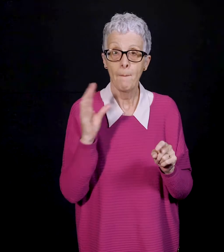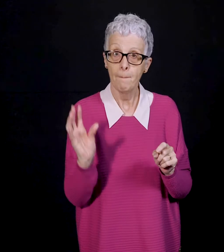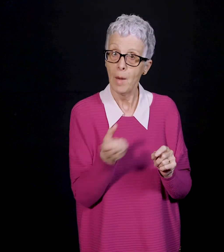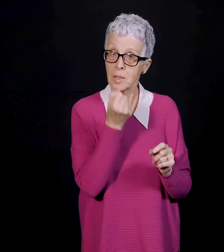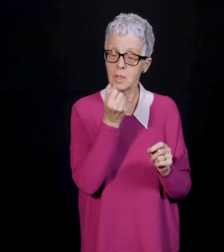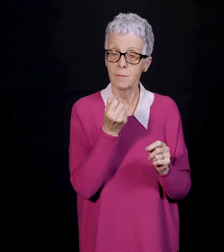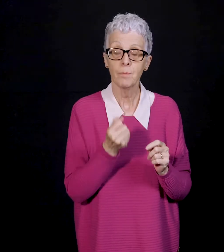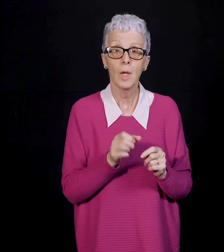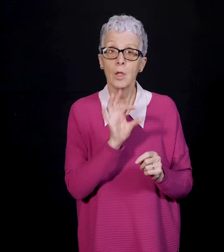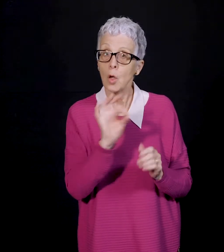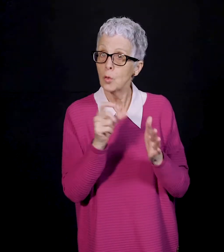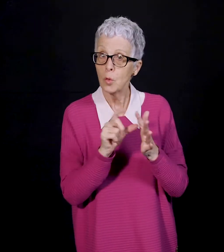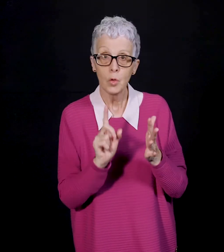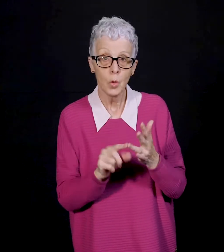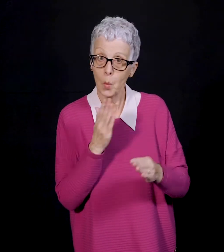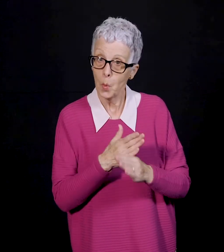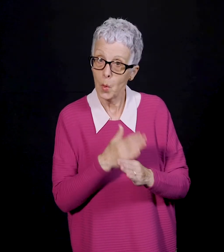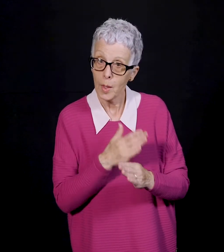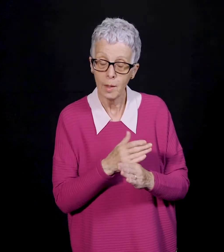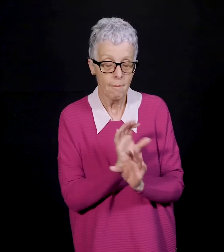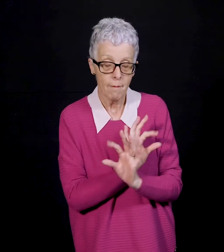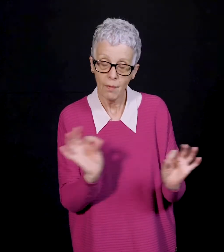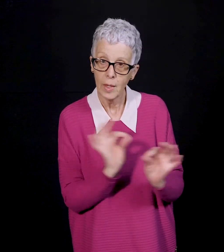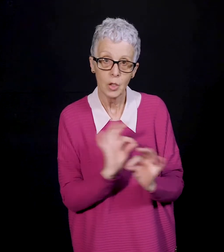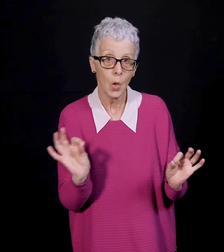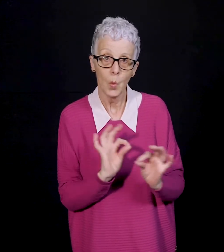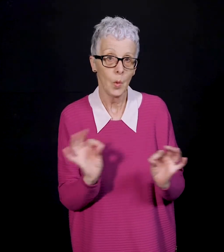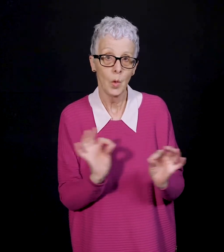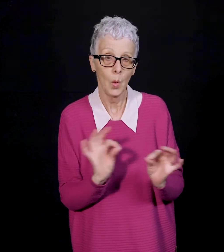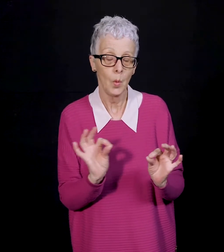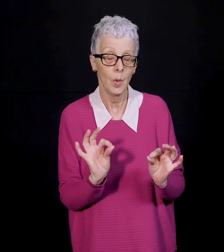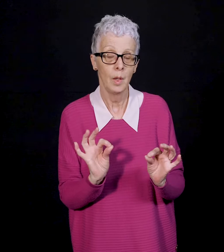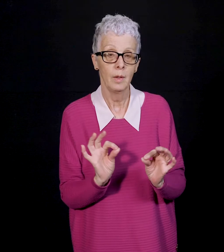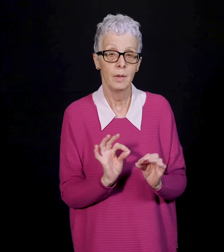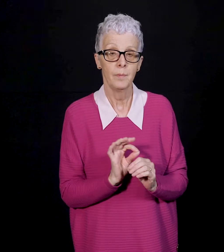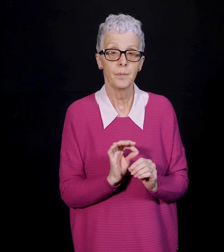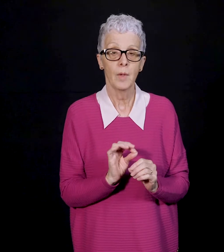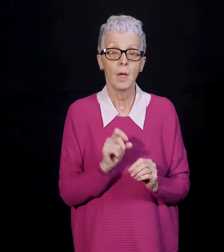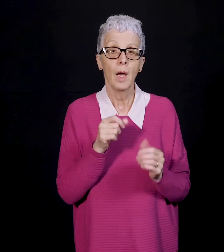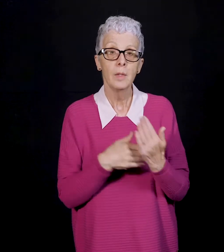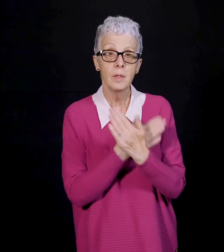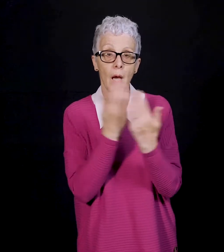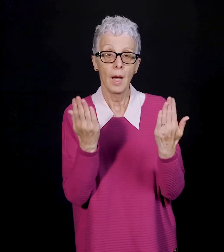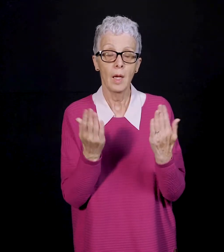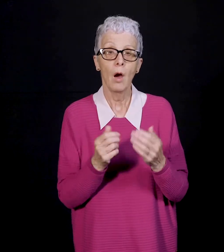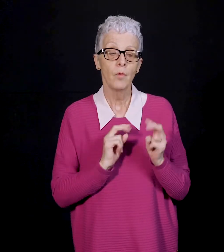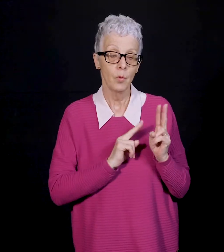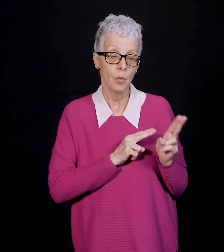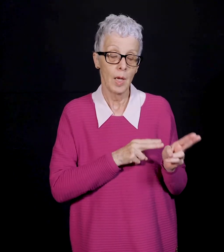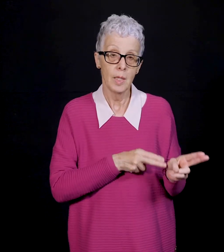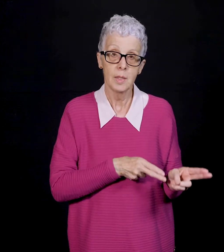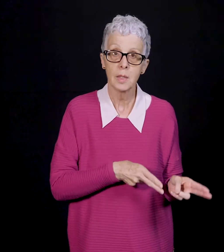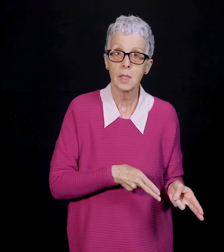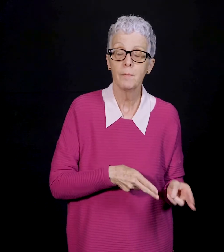deny yourselves and not do any work, whether native-born or a foreigner residing among you. It is a day of Sabbath rest, and you must